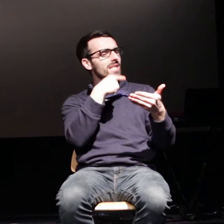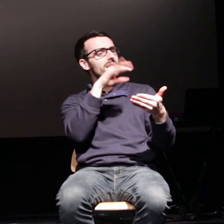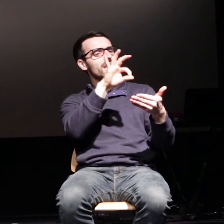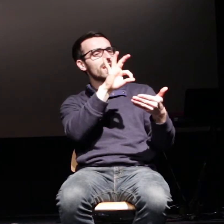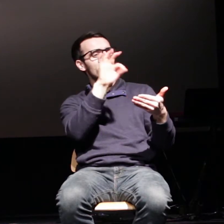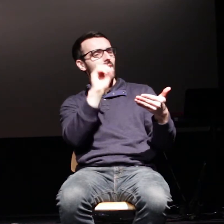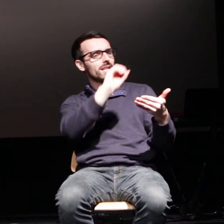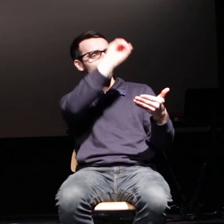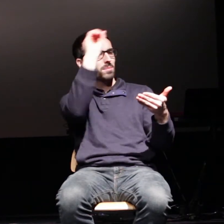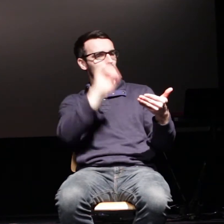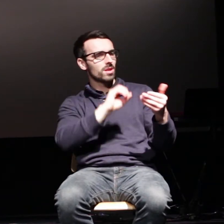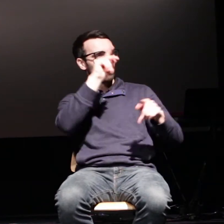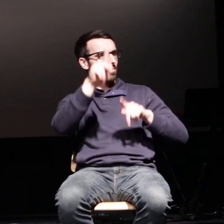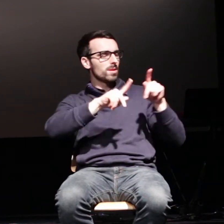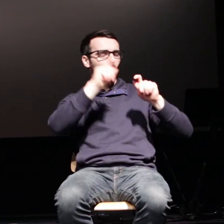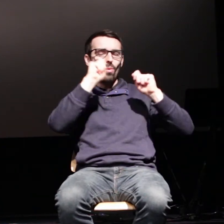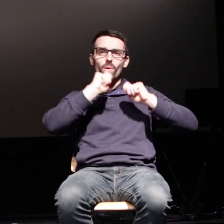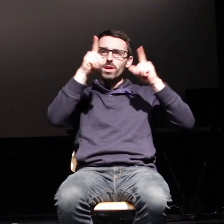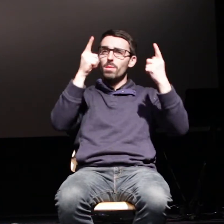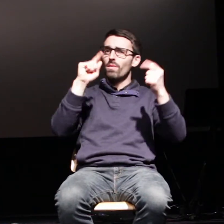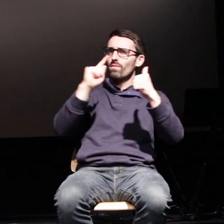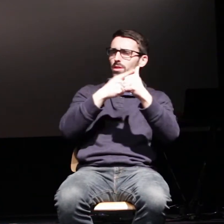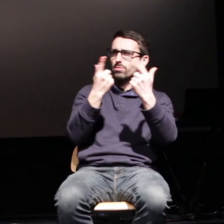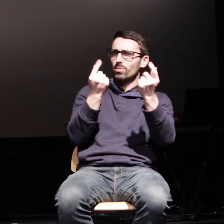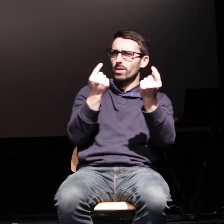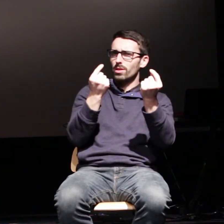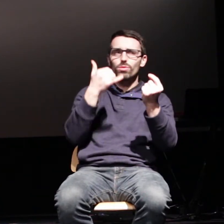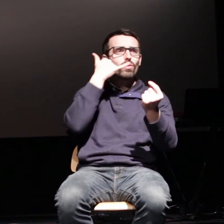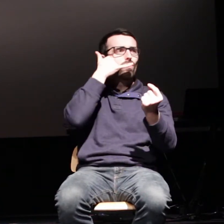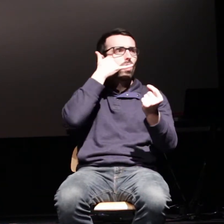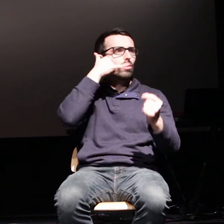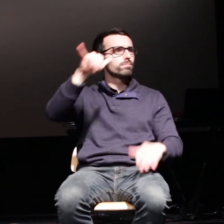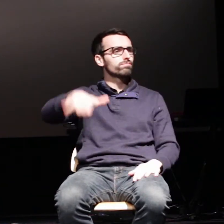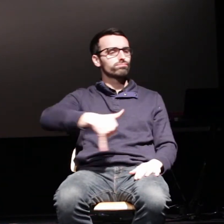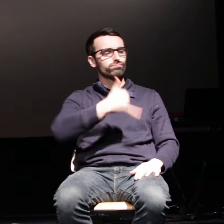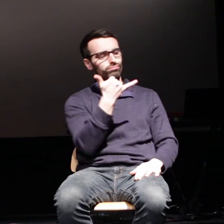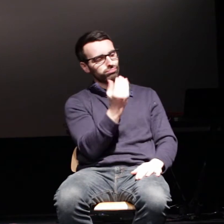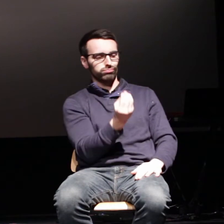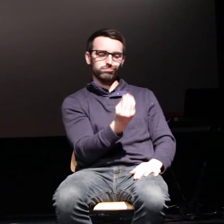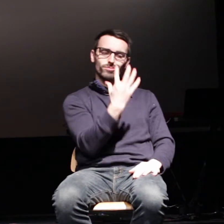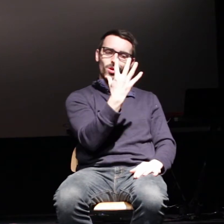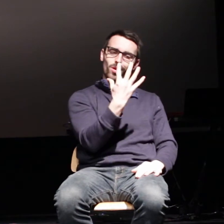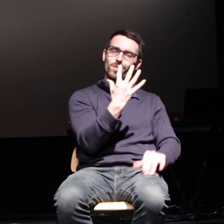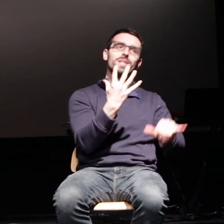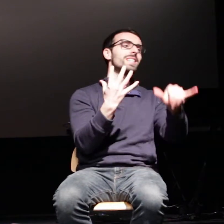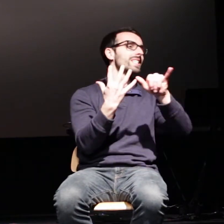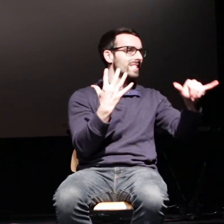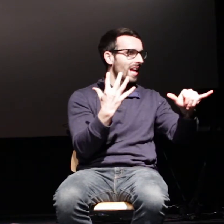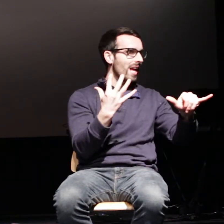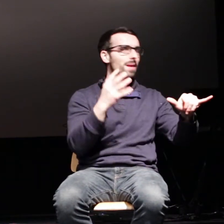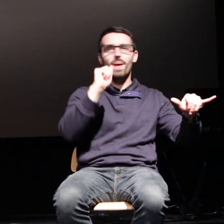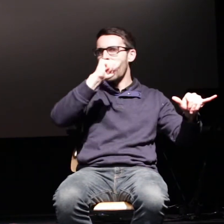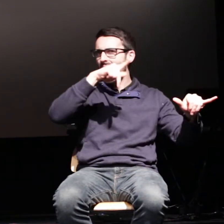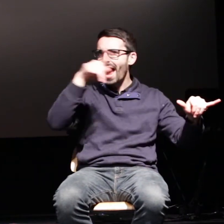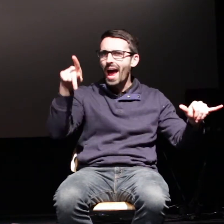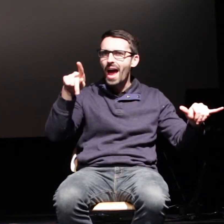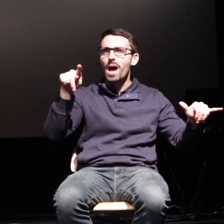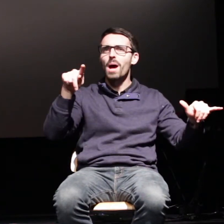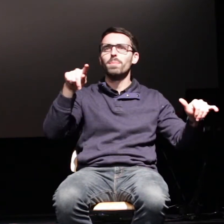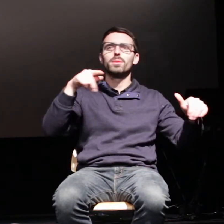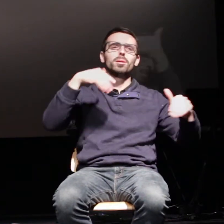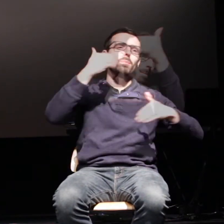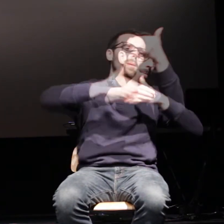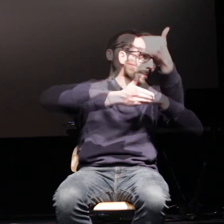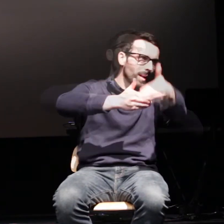up is they grab their cell phone now. They grab their smartphone. And I'm guessing we probably look at the same apps in the same order. Maybe for you, it's you have